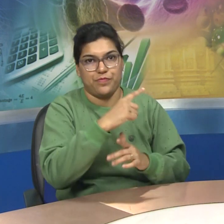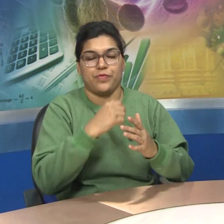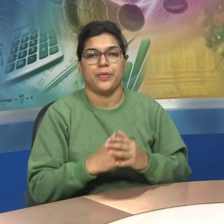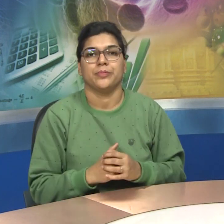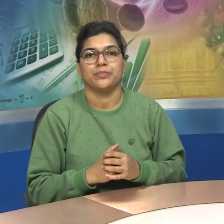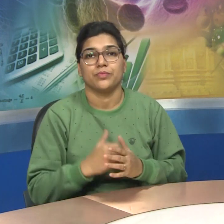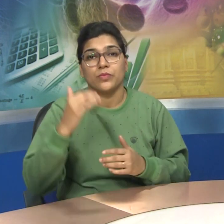kept.